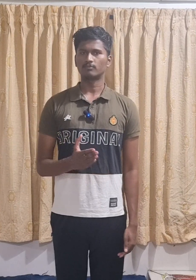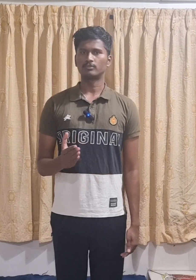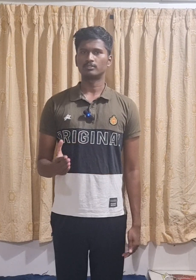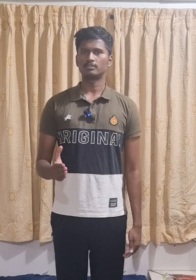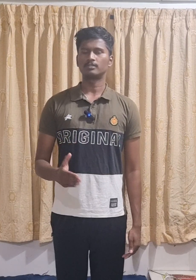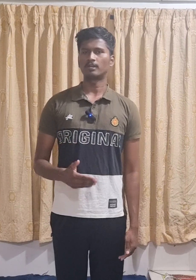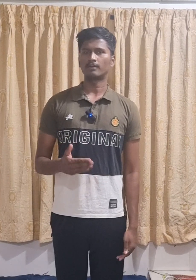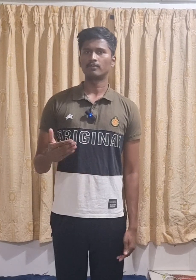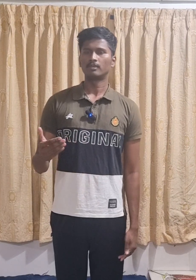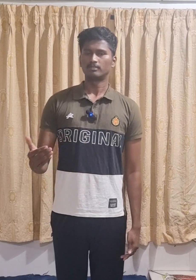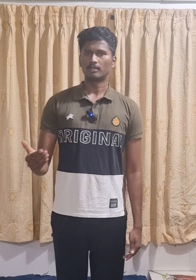is